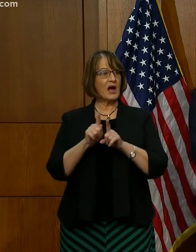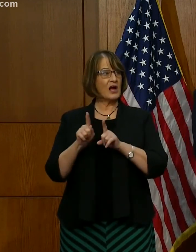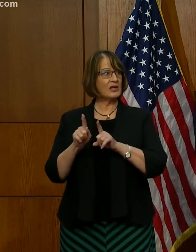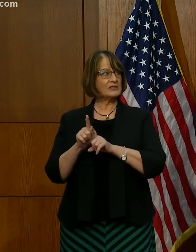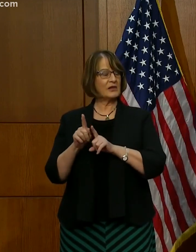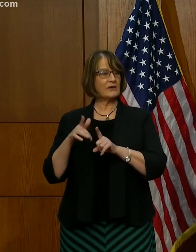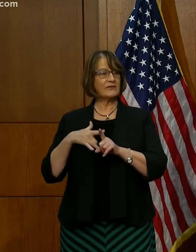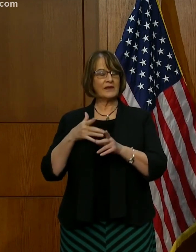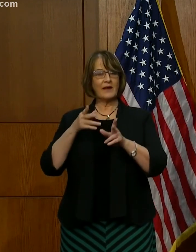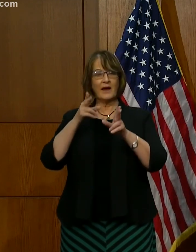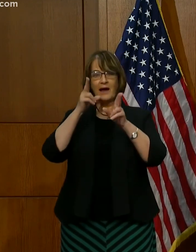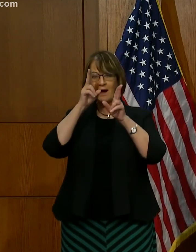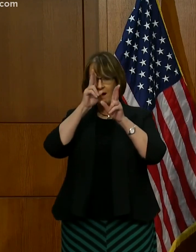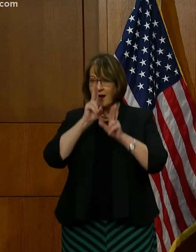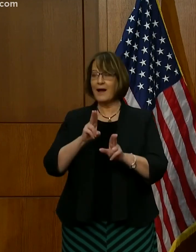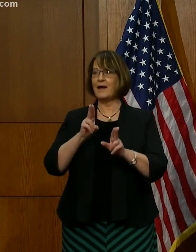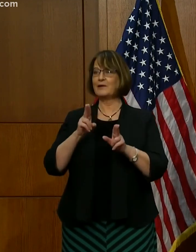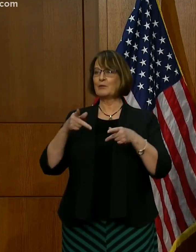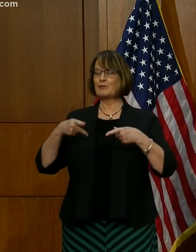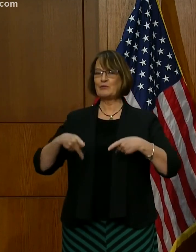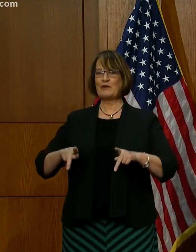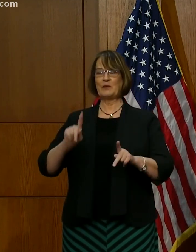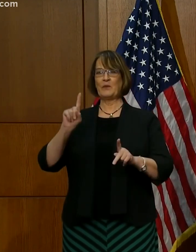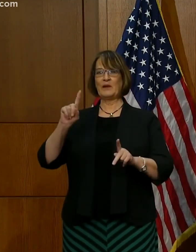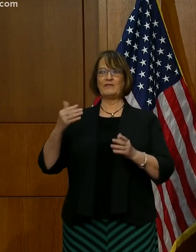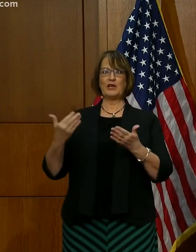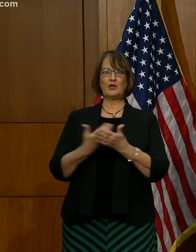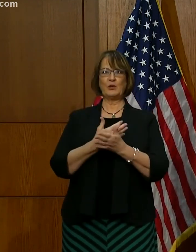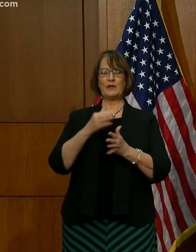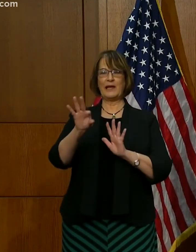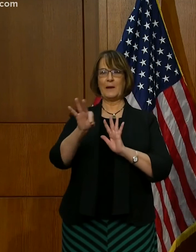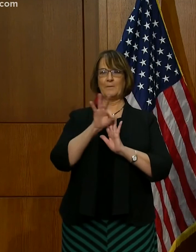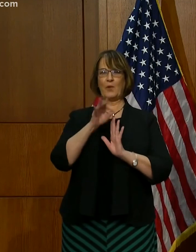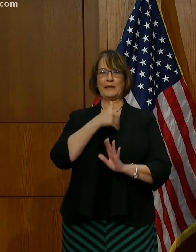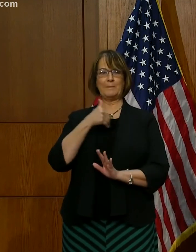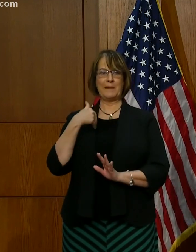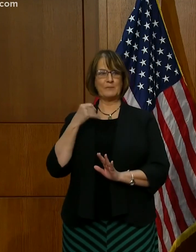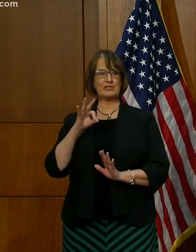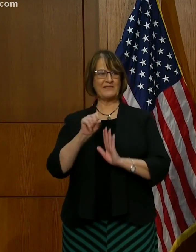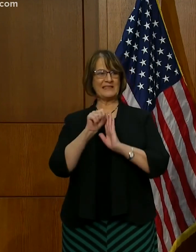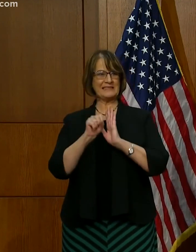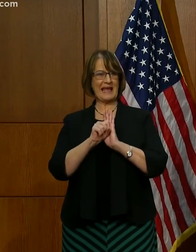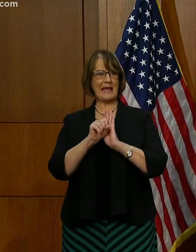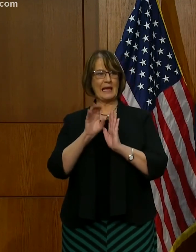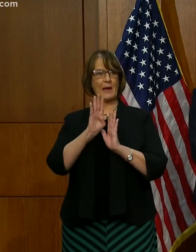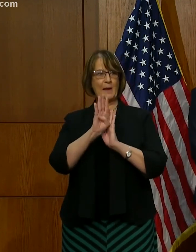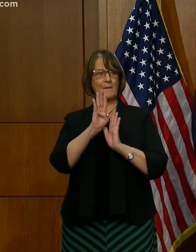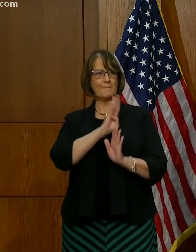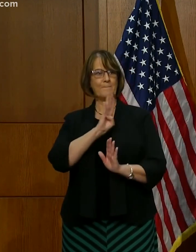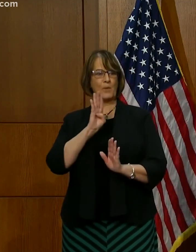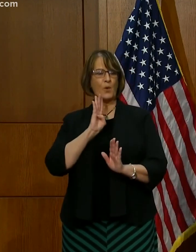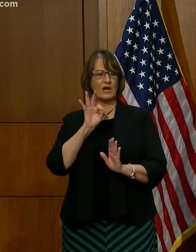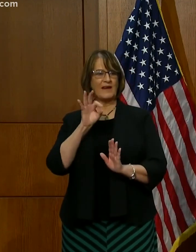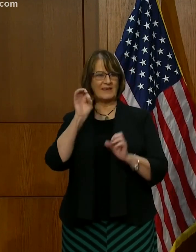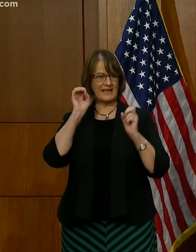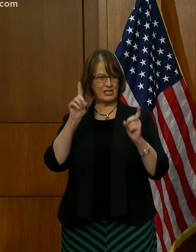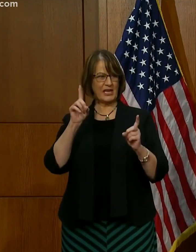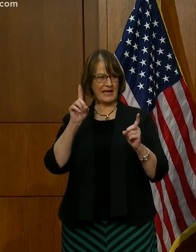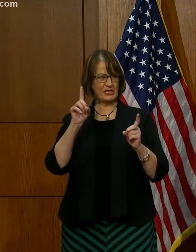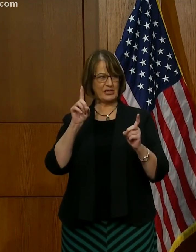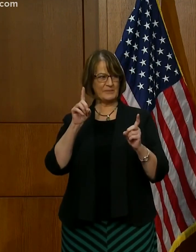an honor and a privilege to be one of the newly appointed members of the Board of Education. I'd just like to reiterate what the